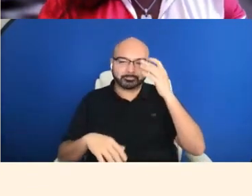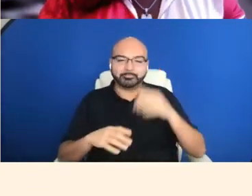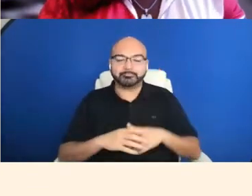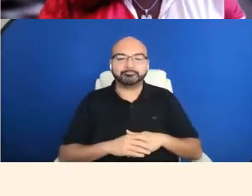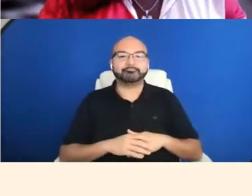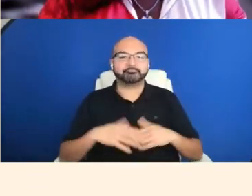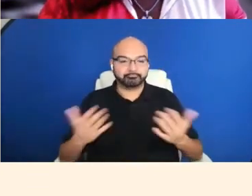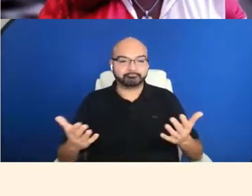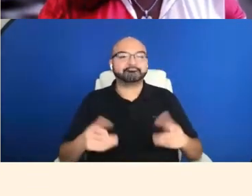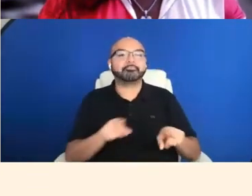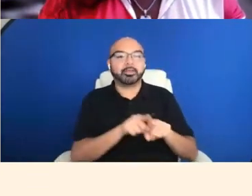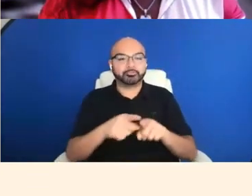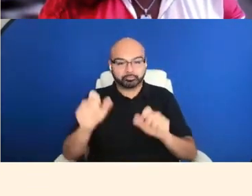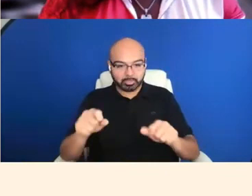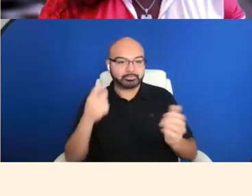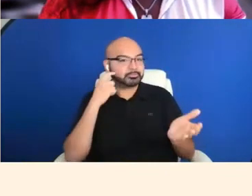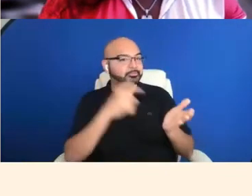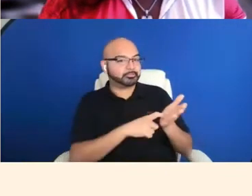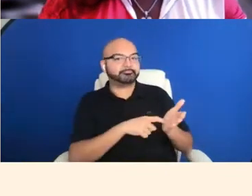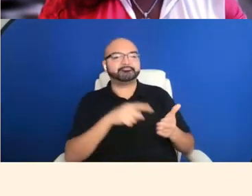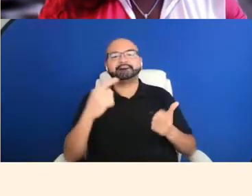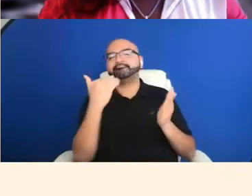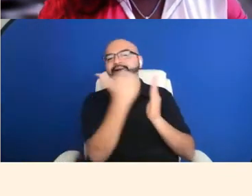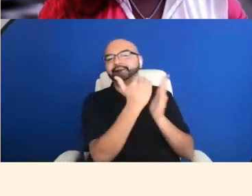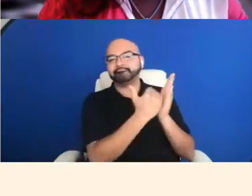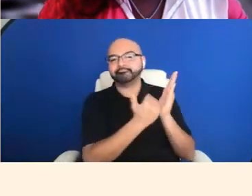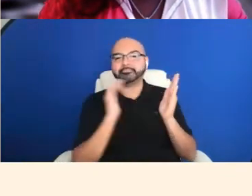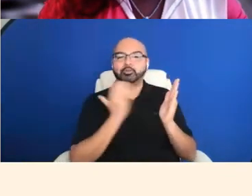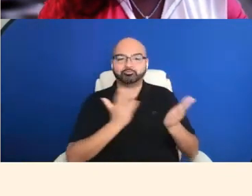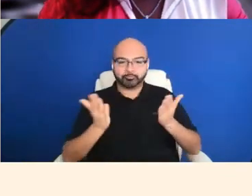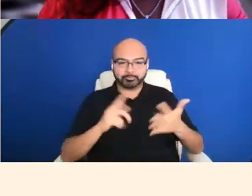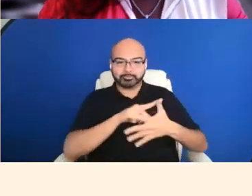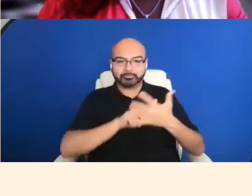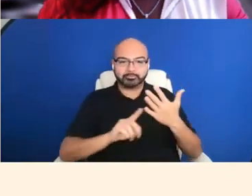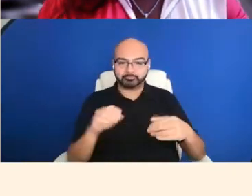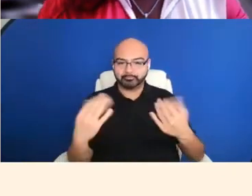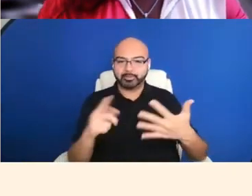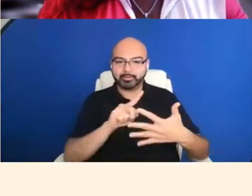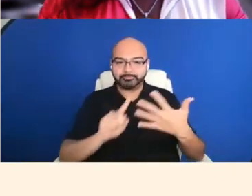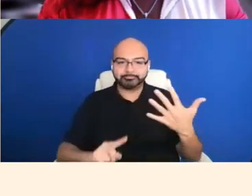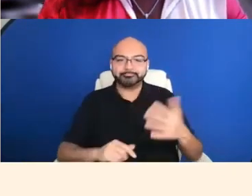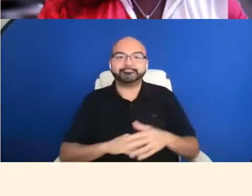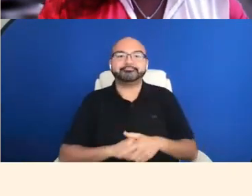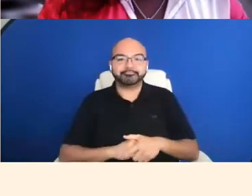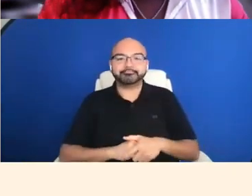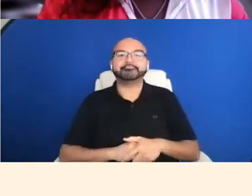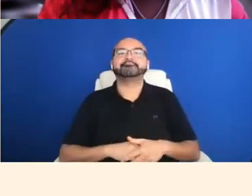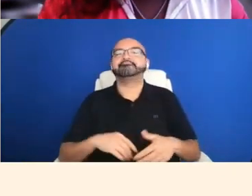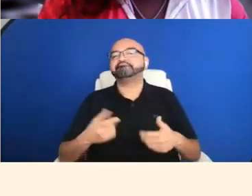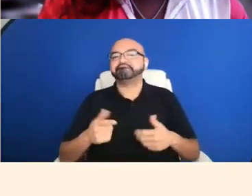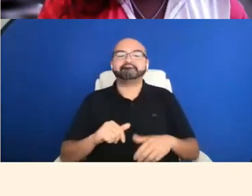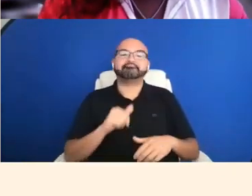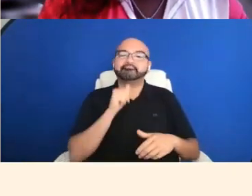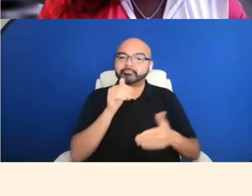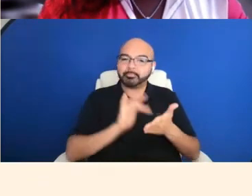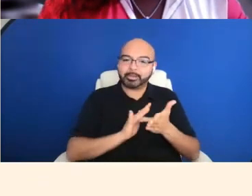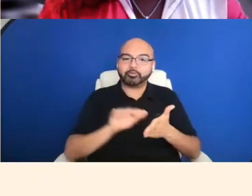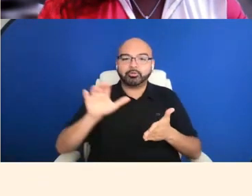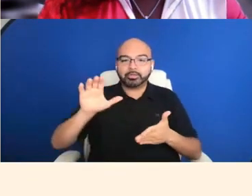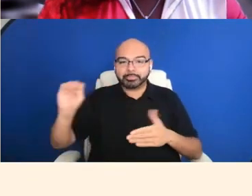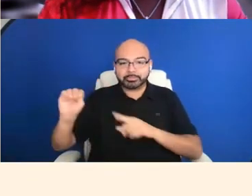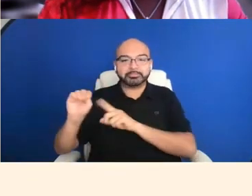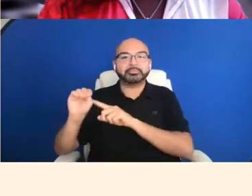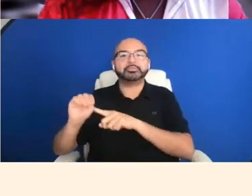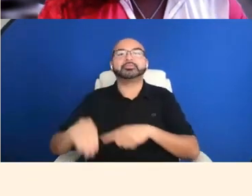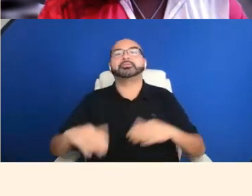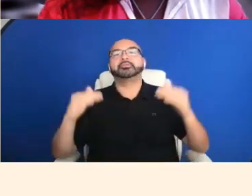So as you all see, this is a list of some of our services. We have non-medical case management services,